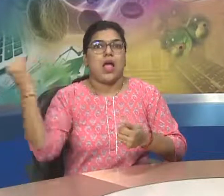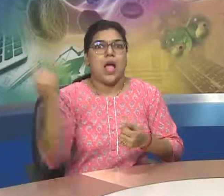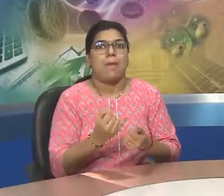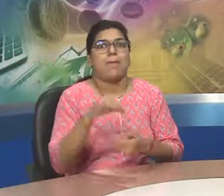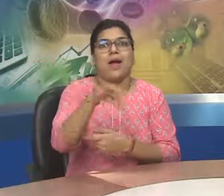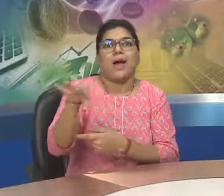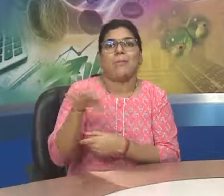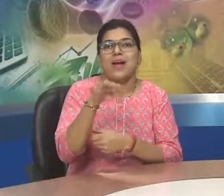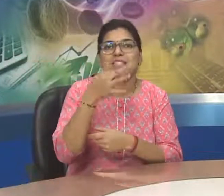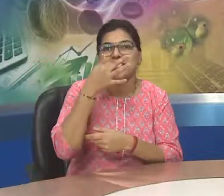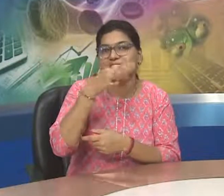surface.